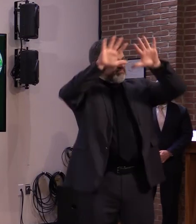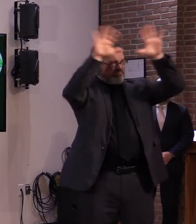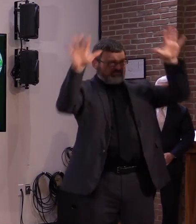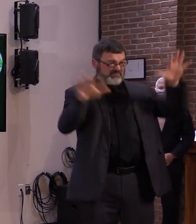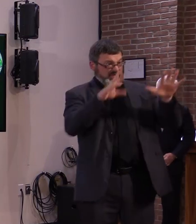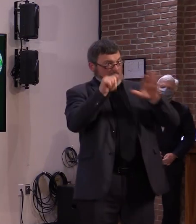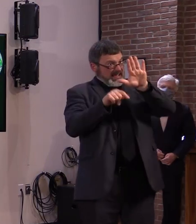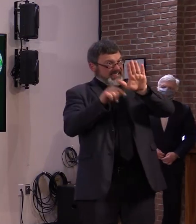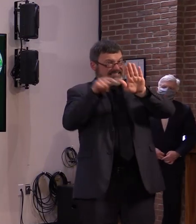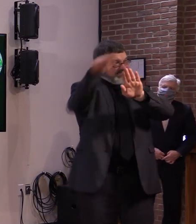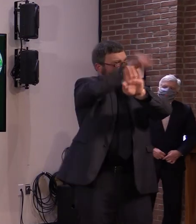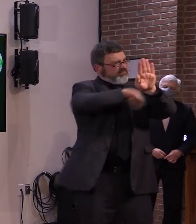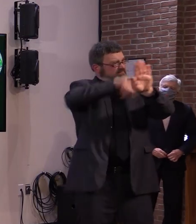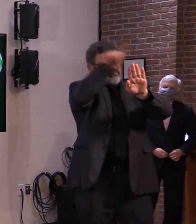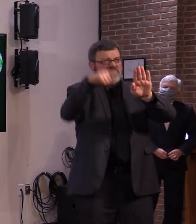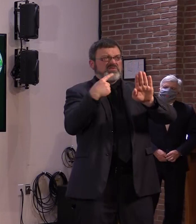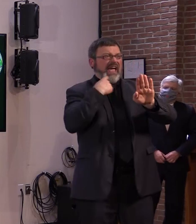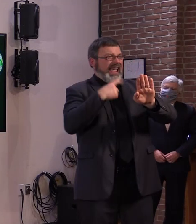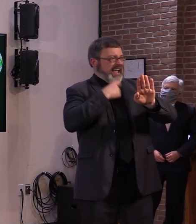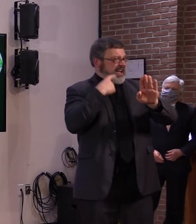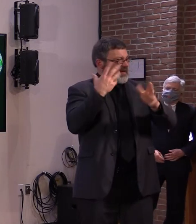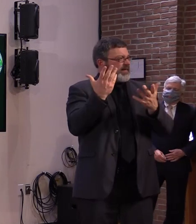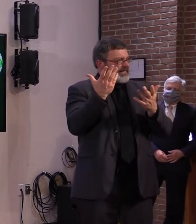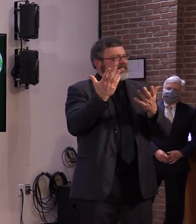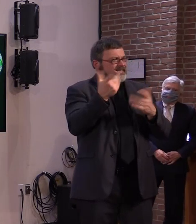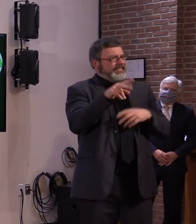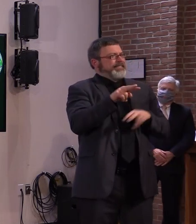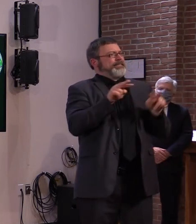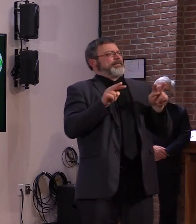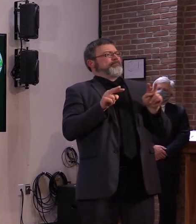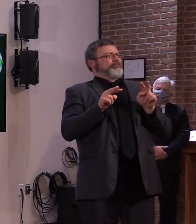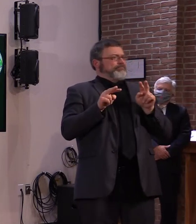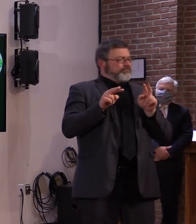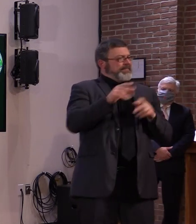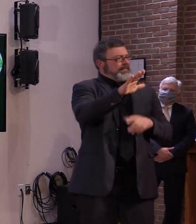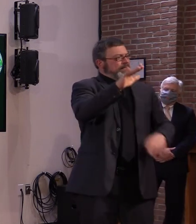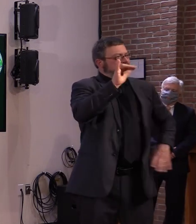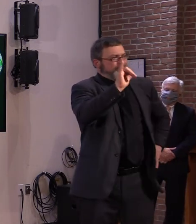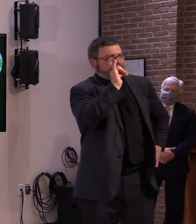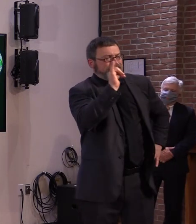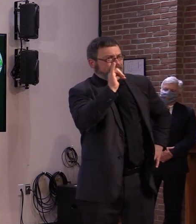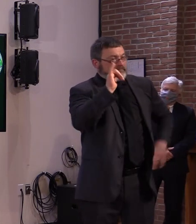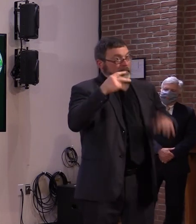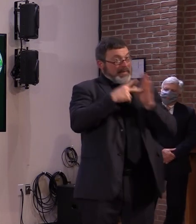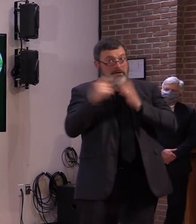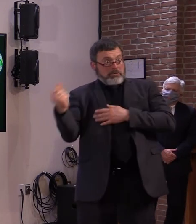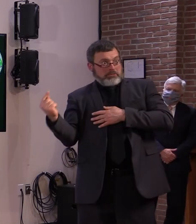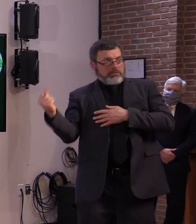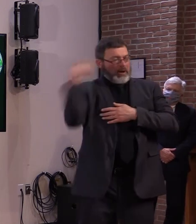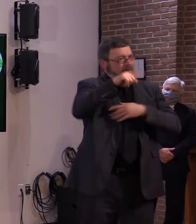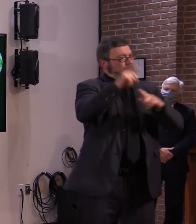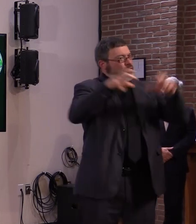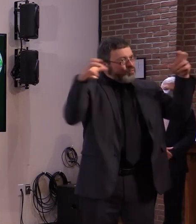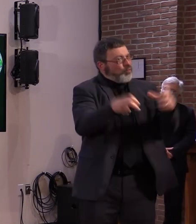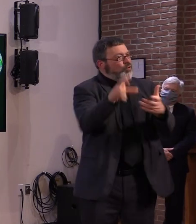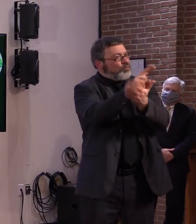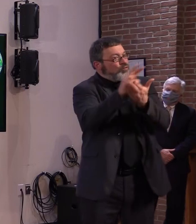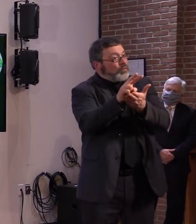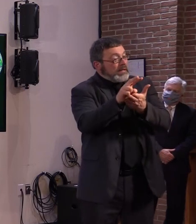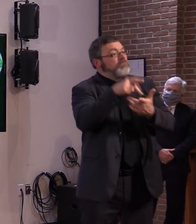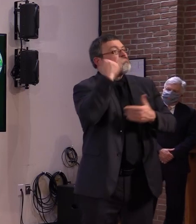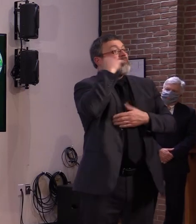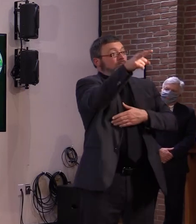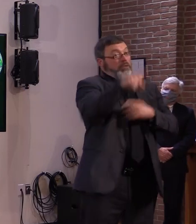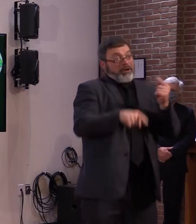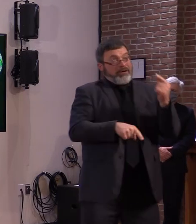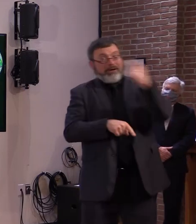of your guests, the quarantine requirements they will have to meet when traveling to Vermont. You also need to consider what quarantine requirements